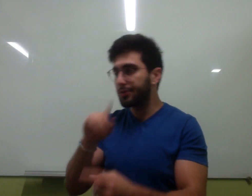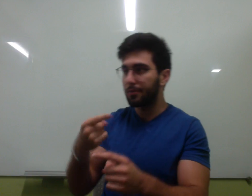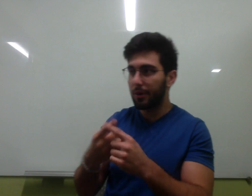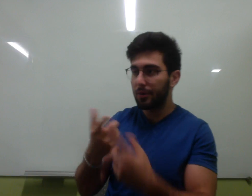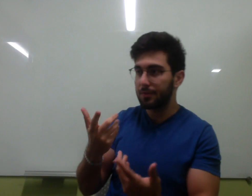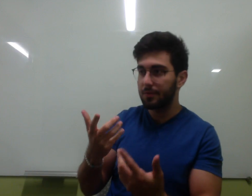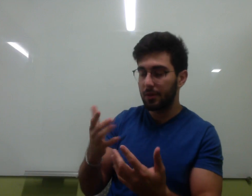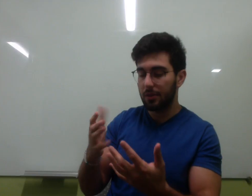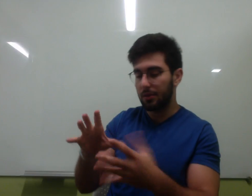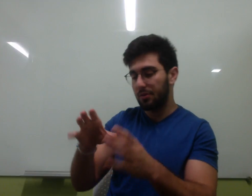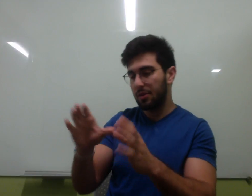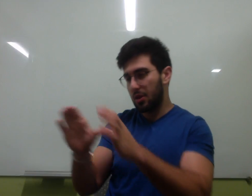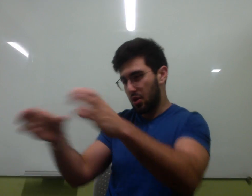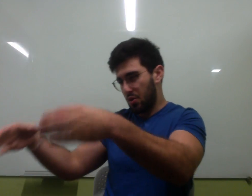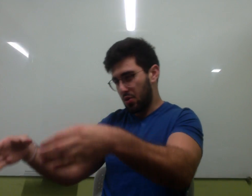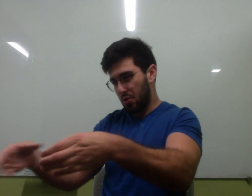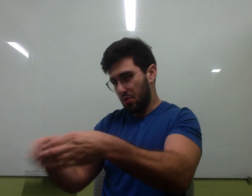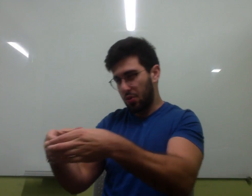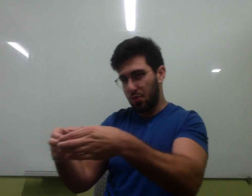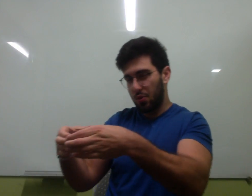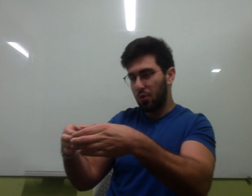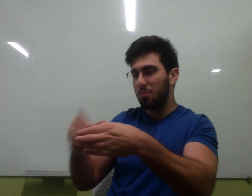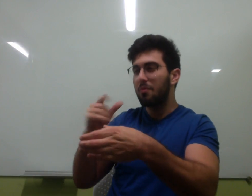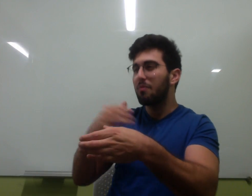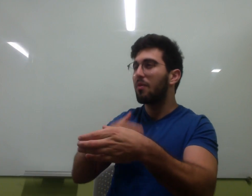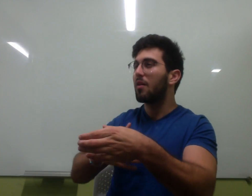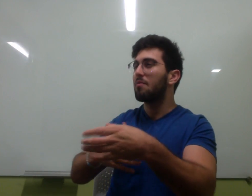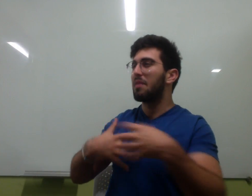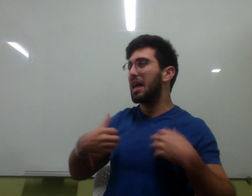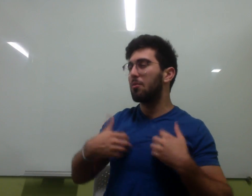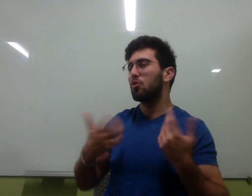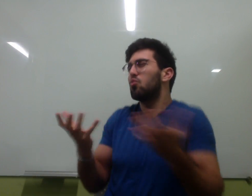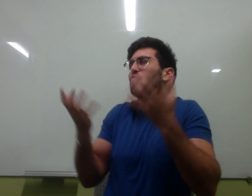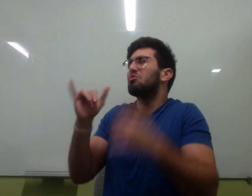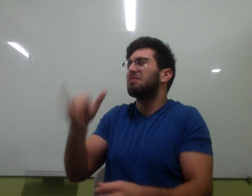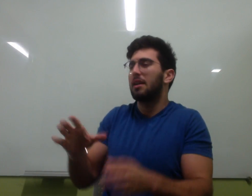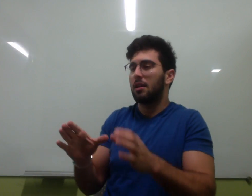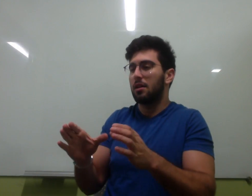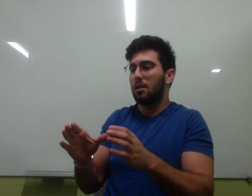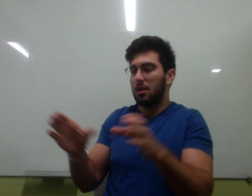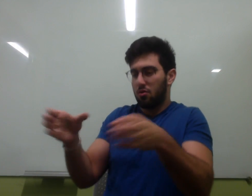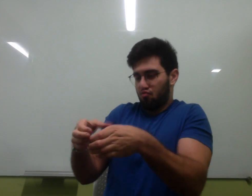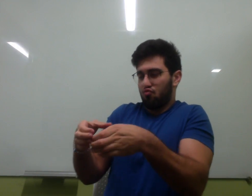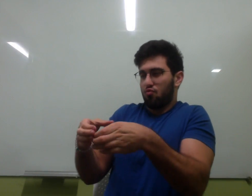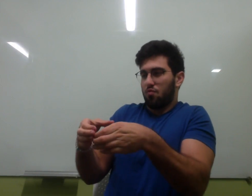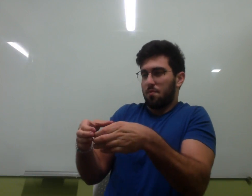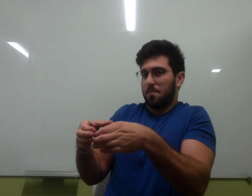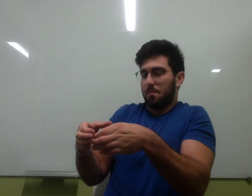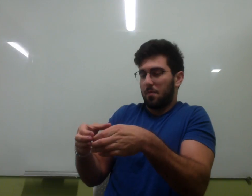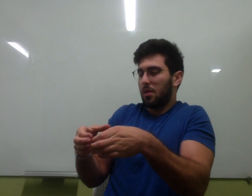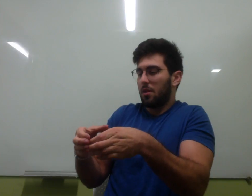these crazy names. And giraffes, I never knew until today, a group of giraffes is called a tower. I didn't know that either. Really neat.